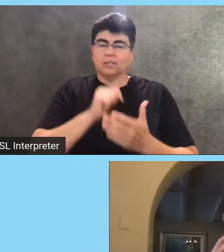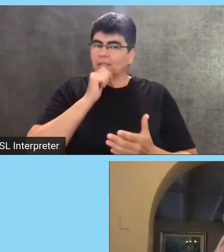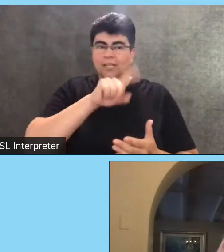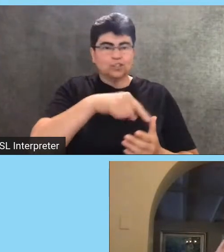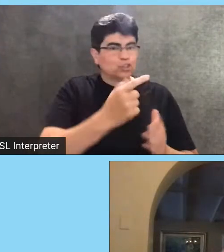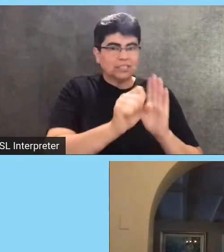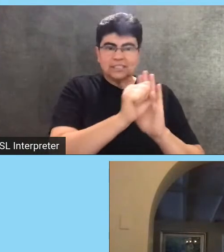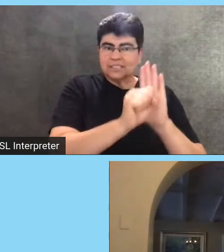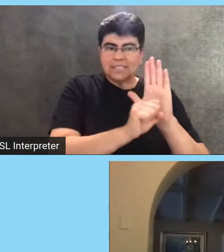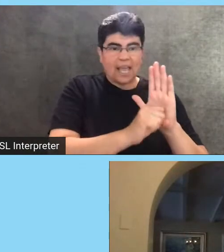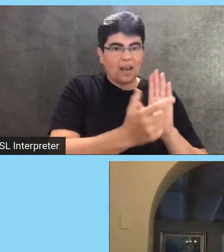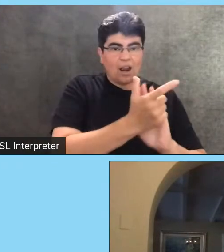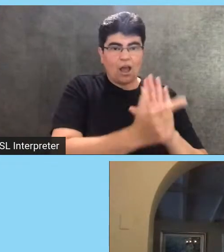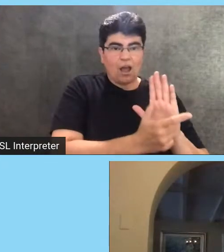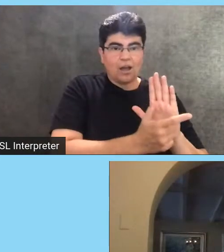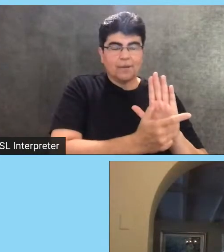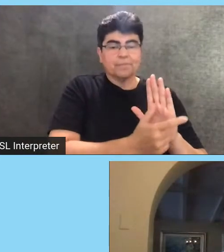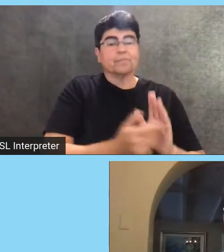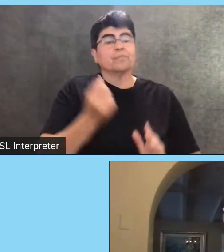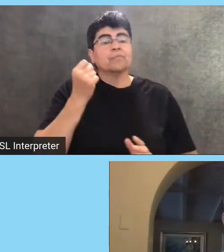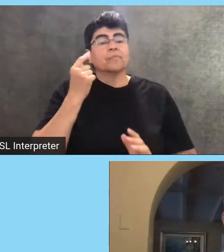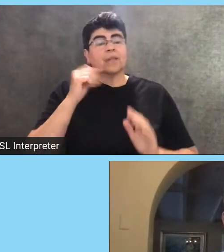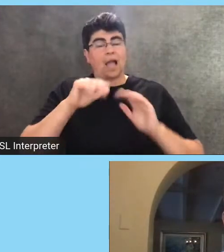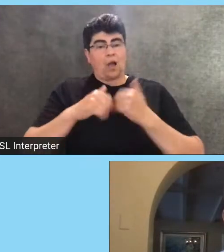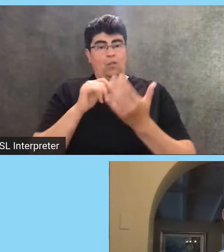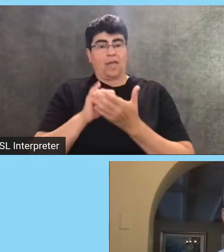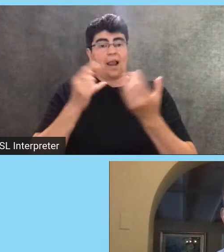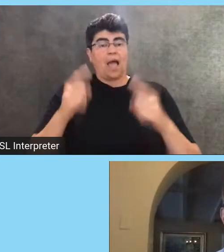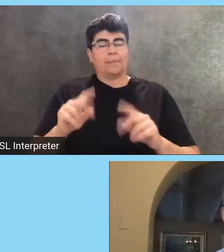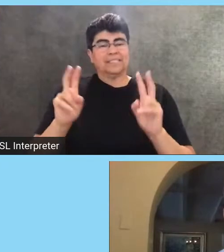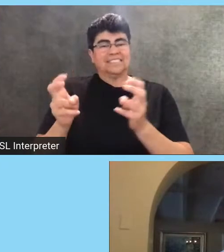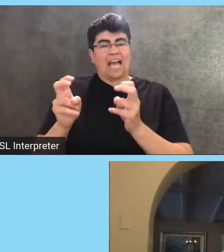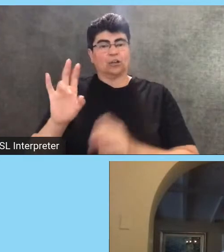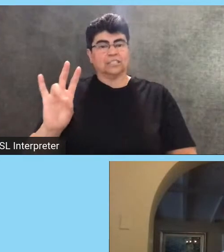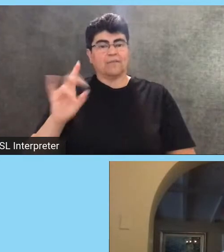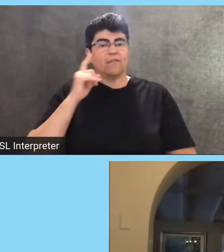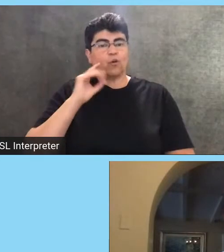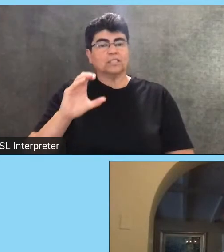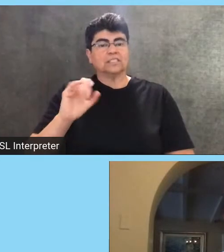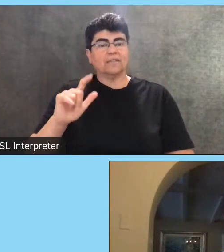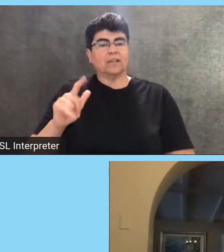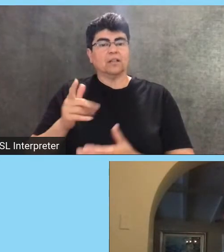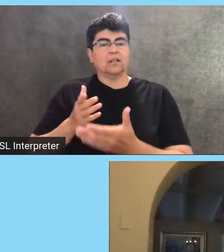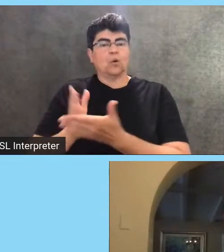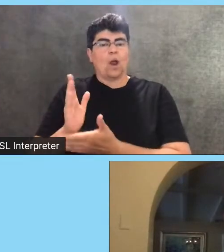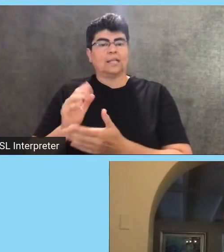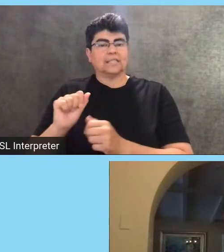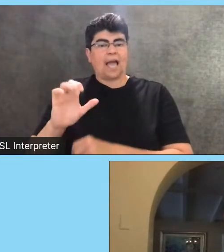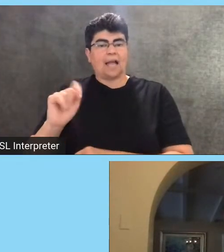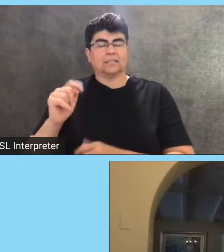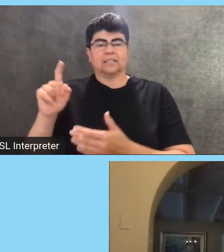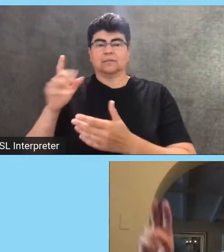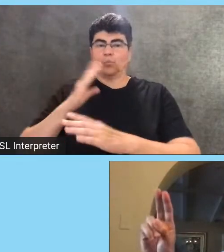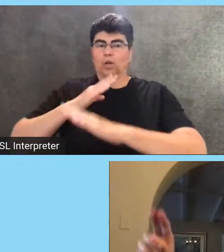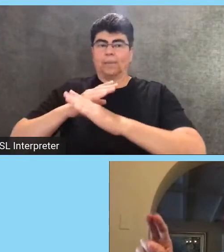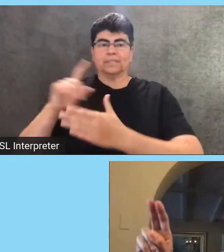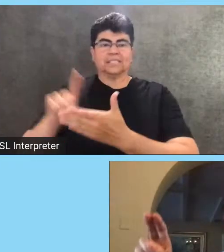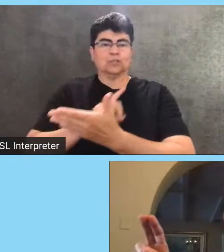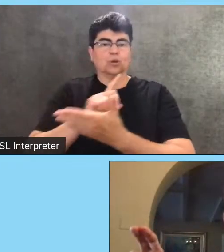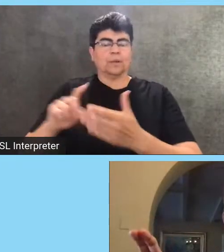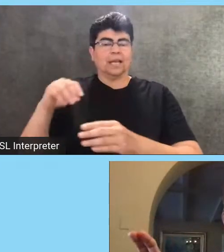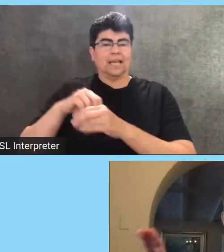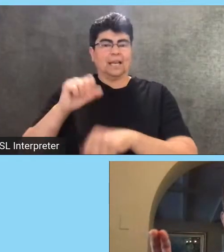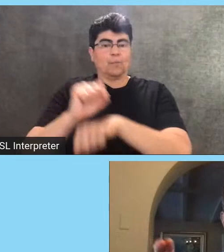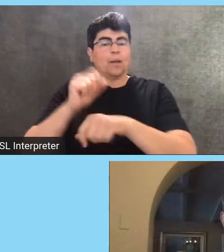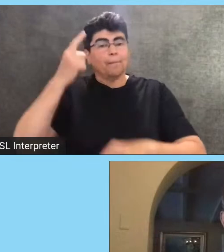law. Now, the way this happened was that Title VII of the Civil Rights Act prohibits discrimination in employment because